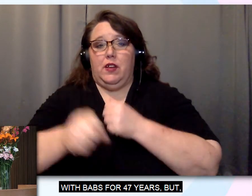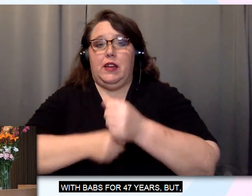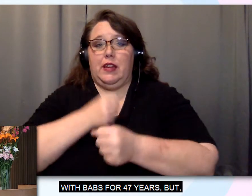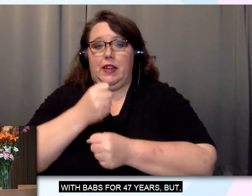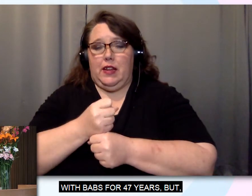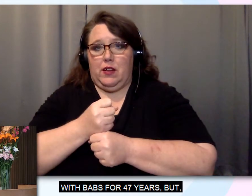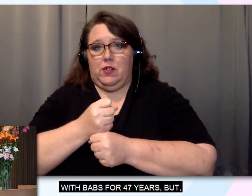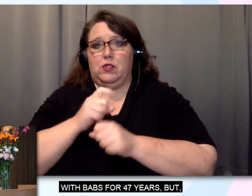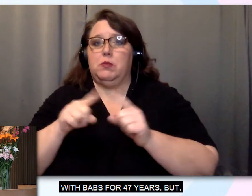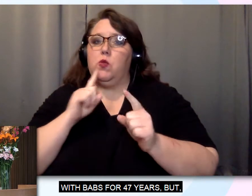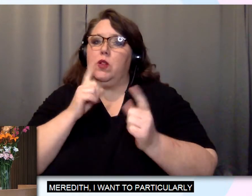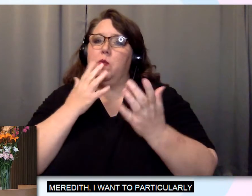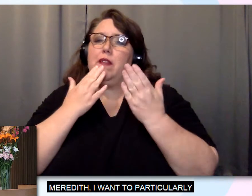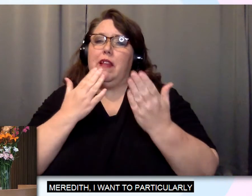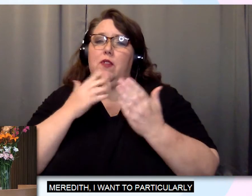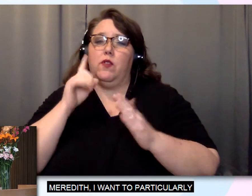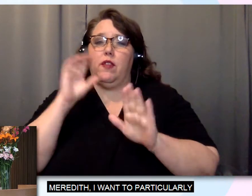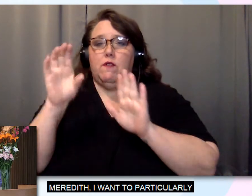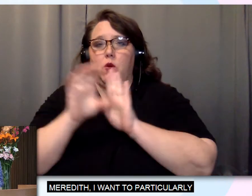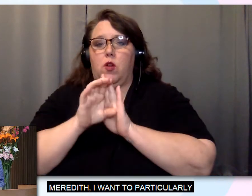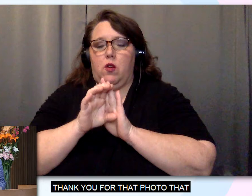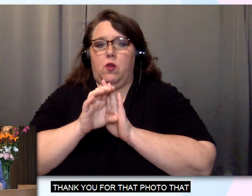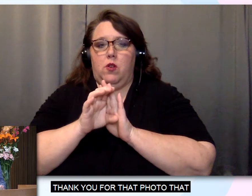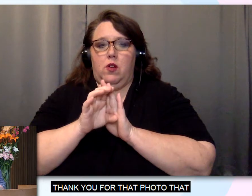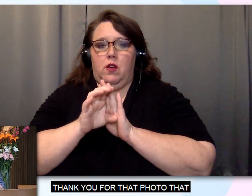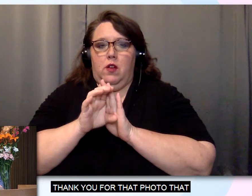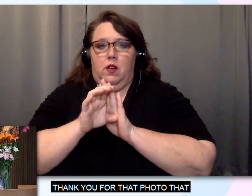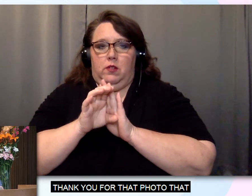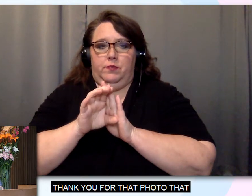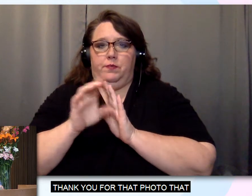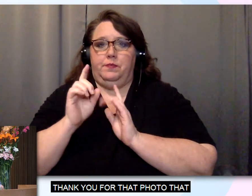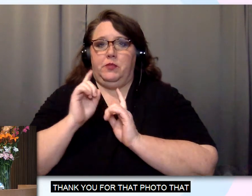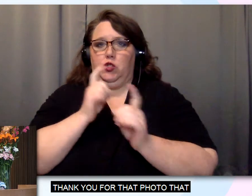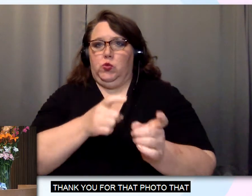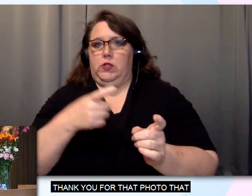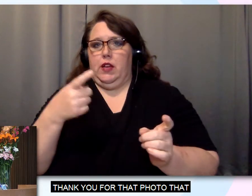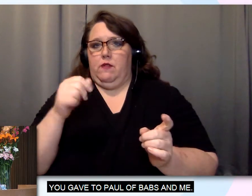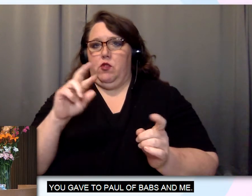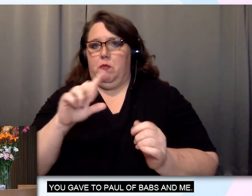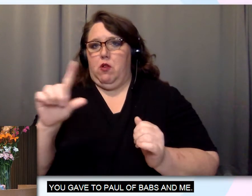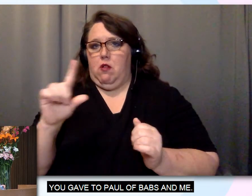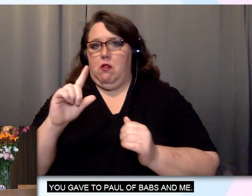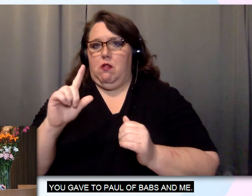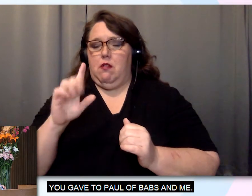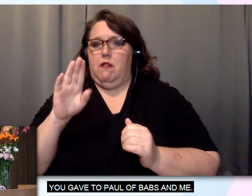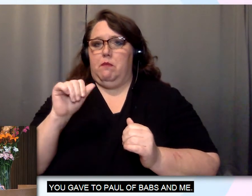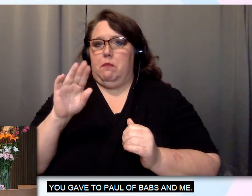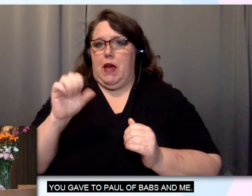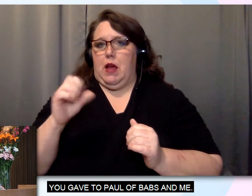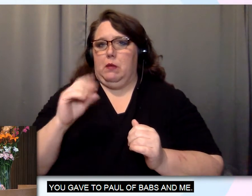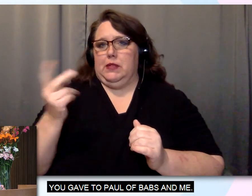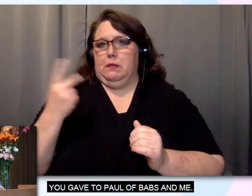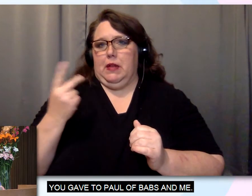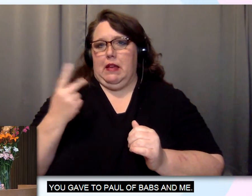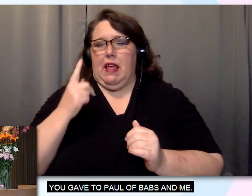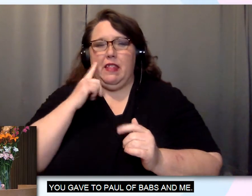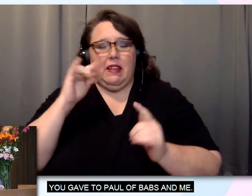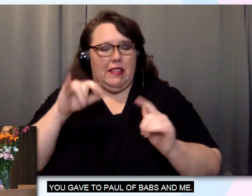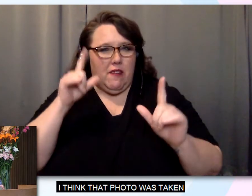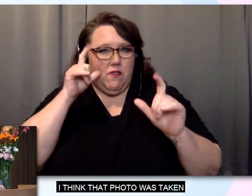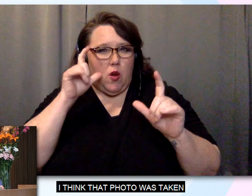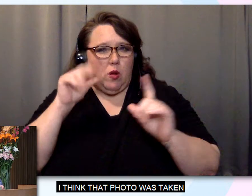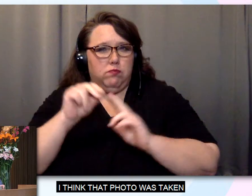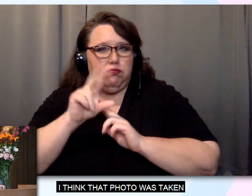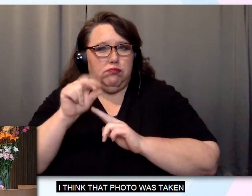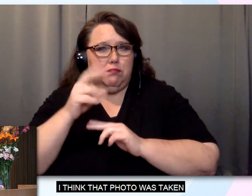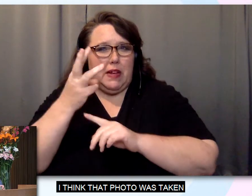But Meredith, I want to particularly thank you for that photo that you gave to Paul of Babs and me. I think